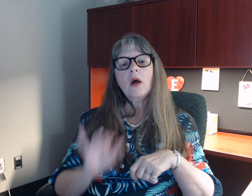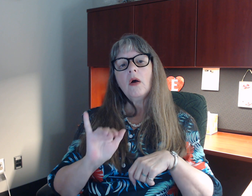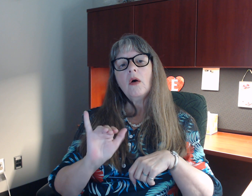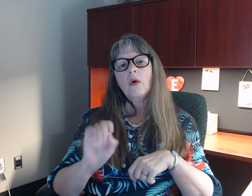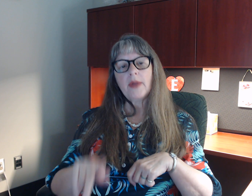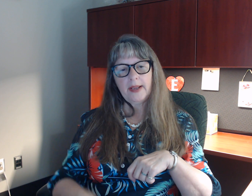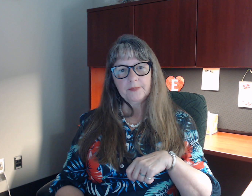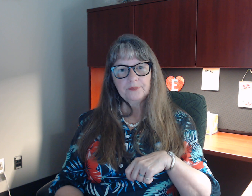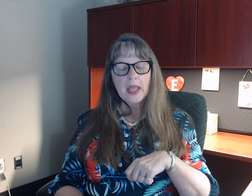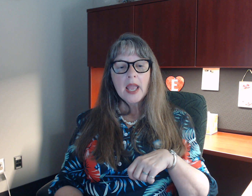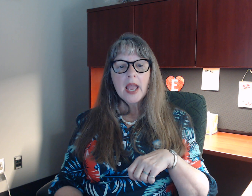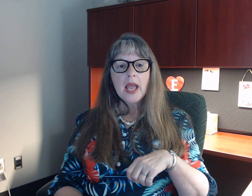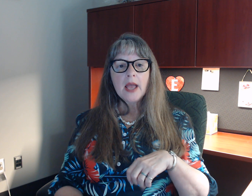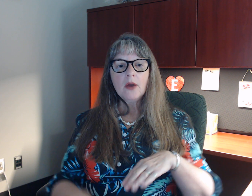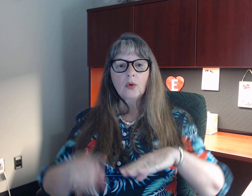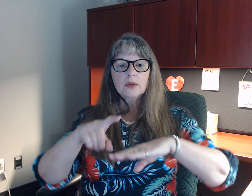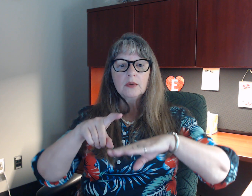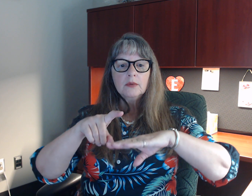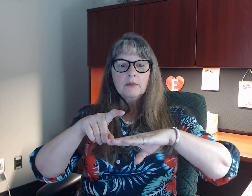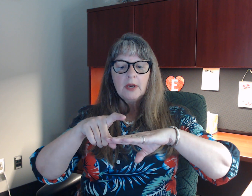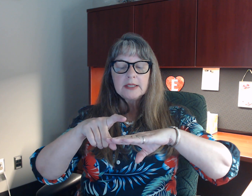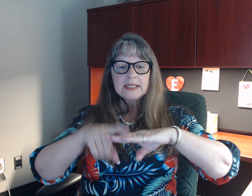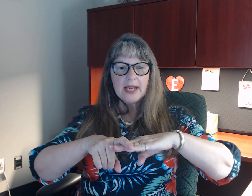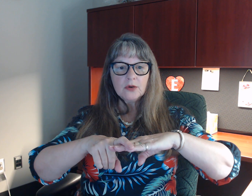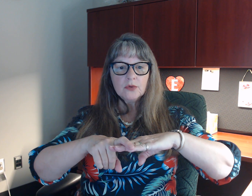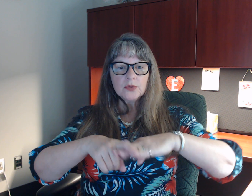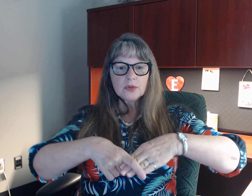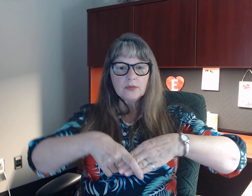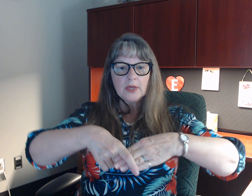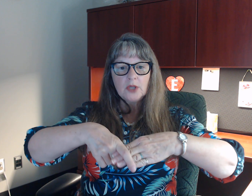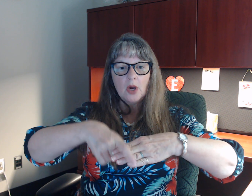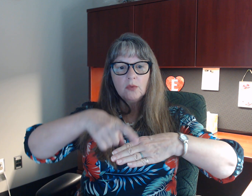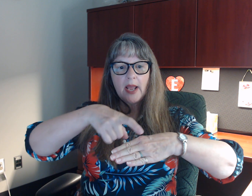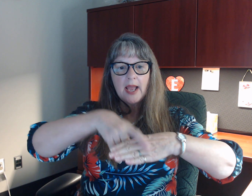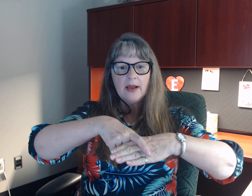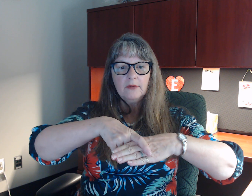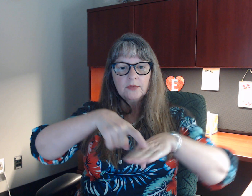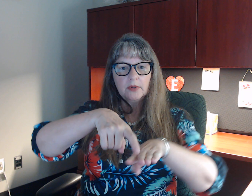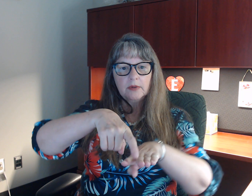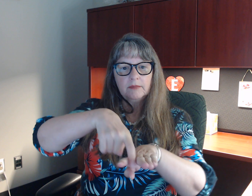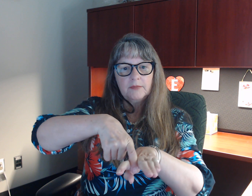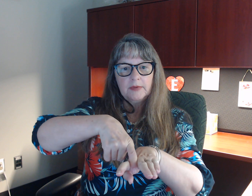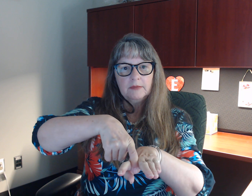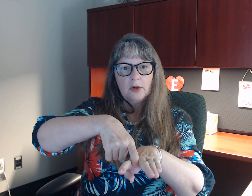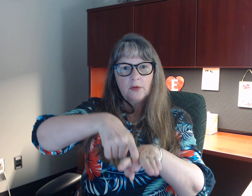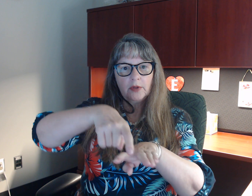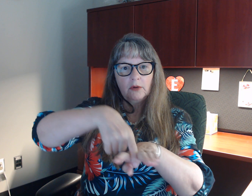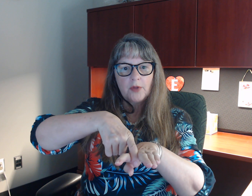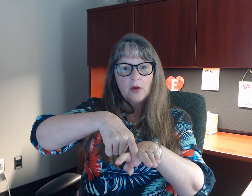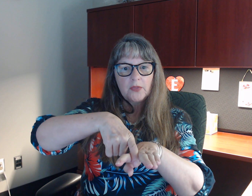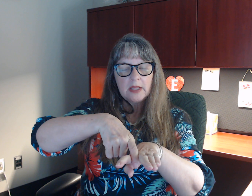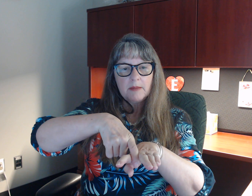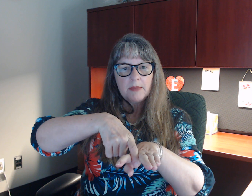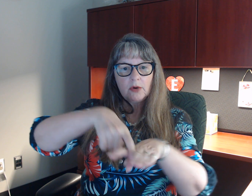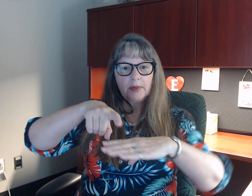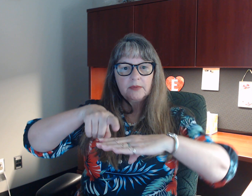Oh, okay. Or sandals that don't have the little thong thing in the middle, but